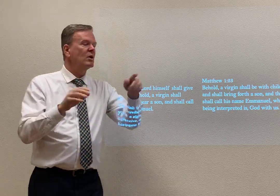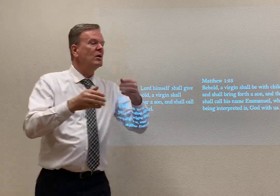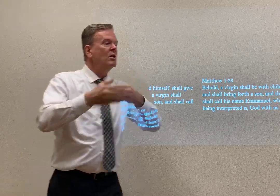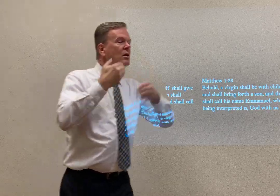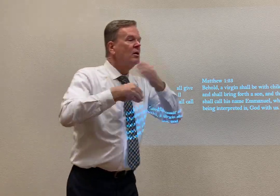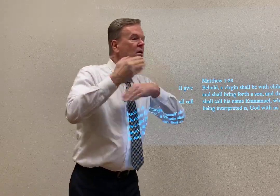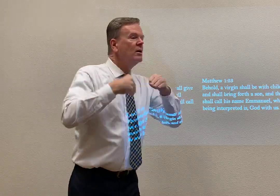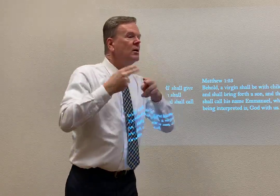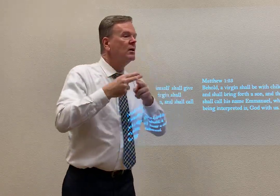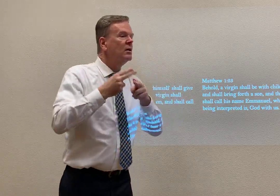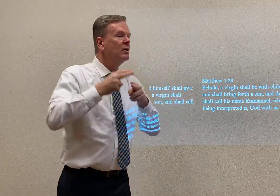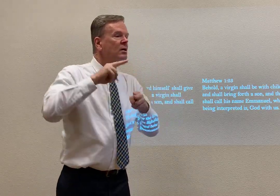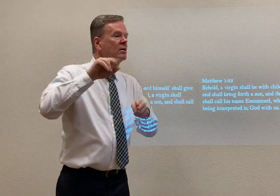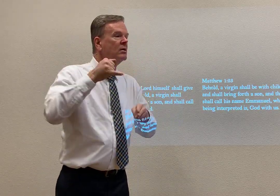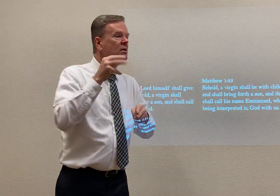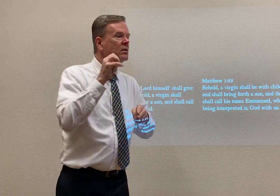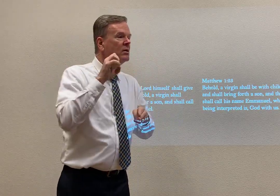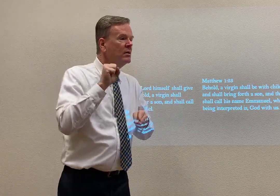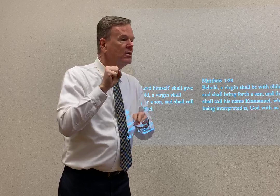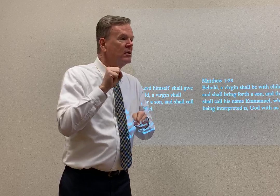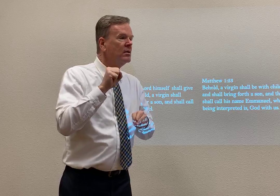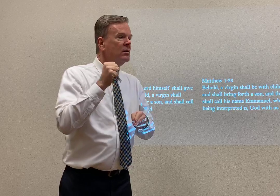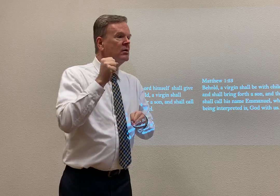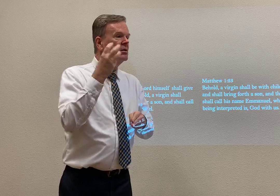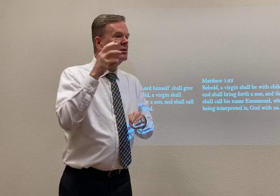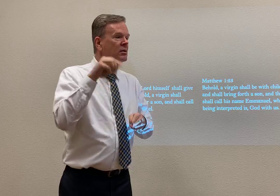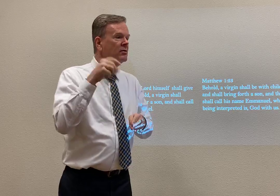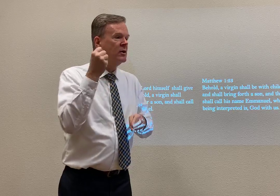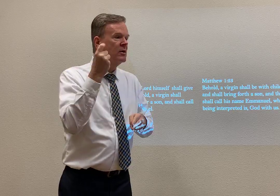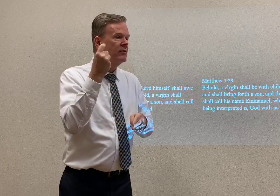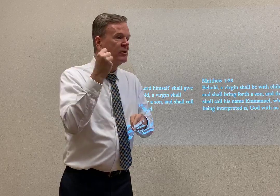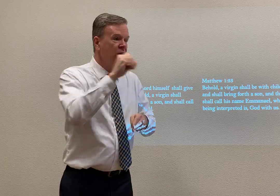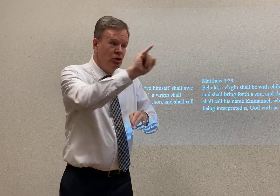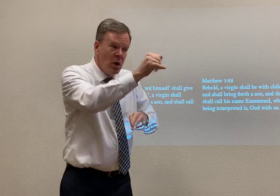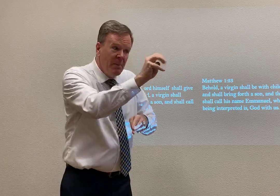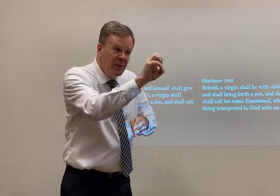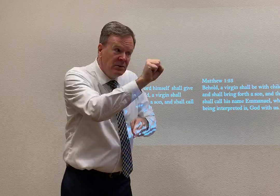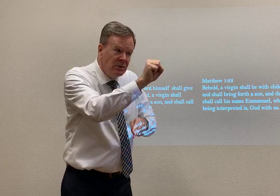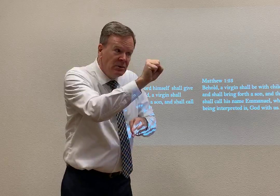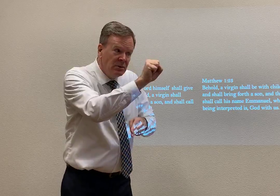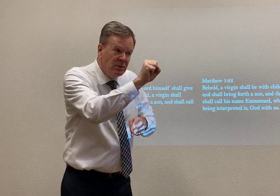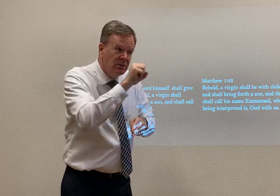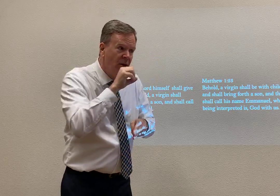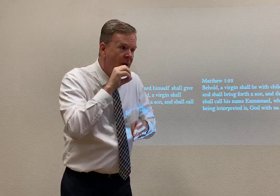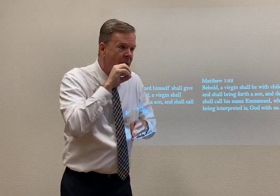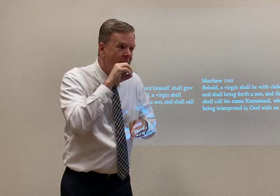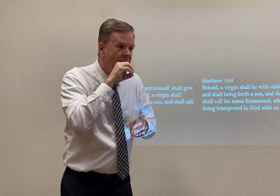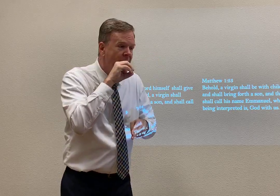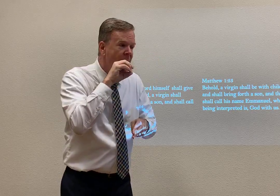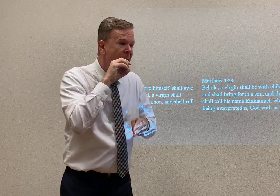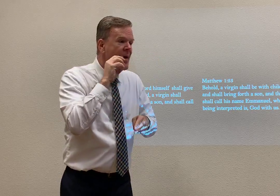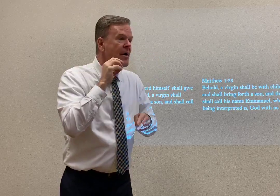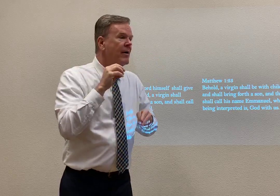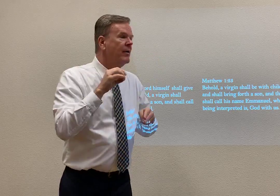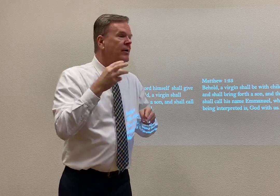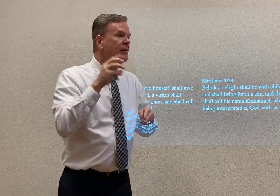things that are fulfilled in the New Testament. You're talking about the book of James?